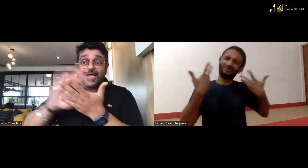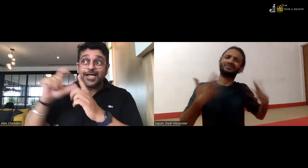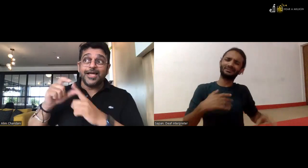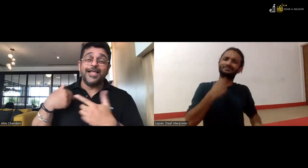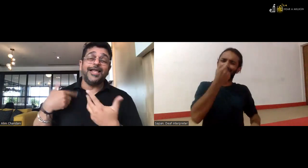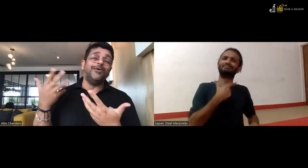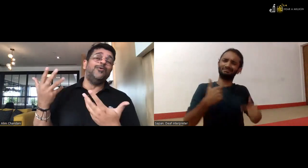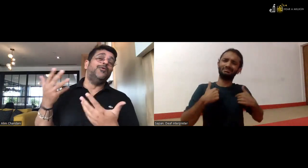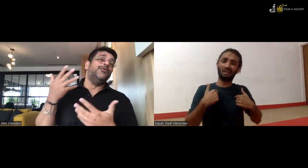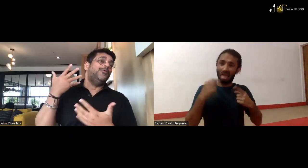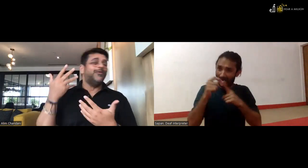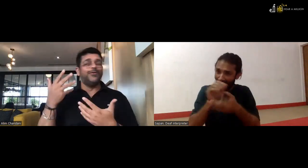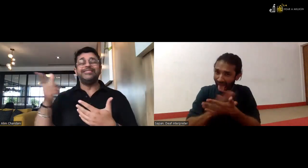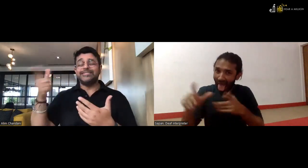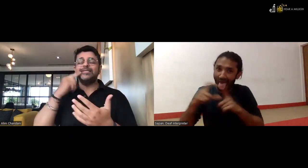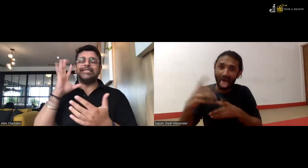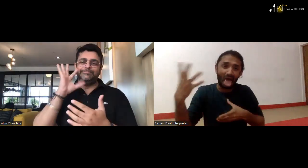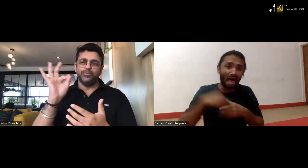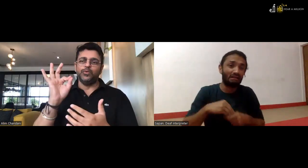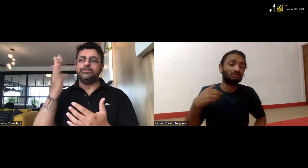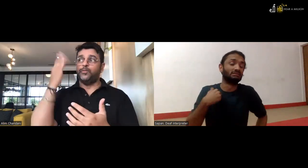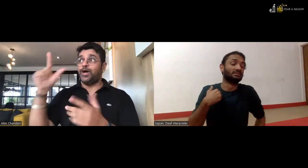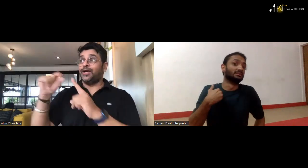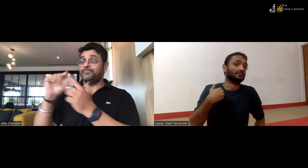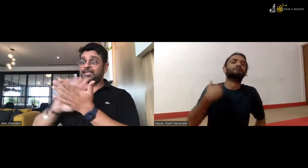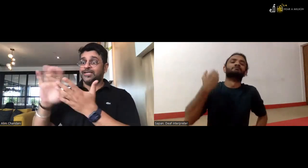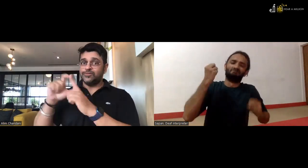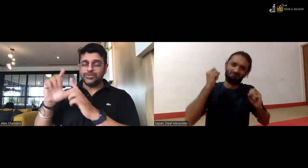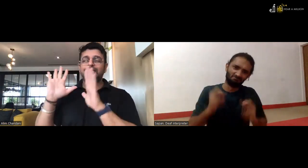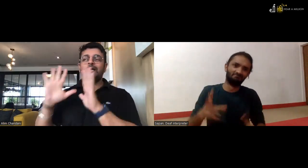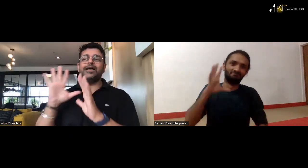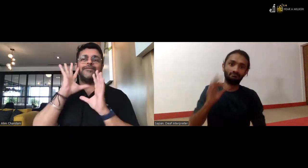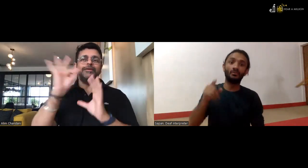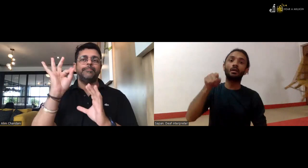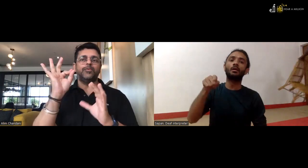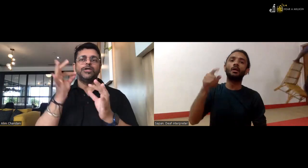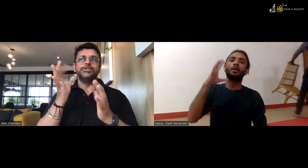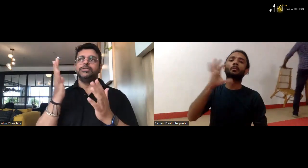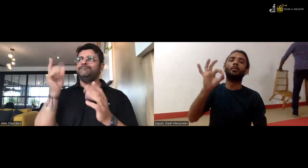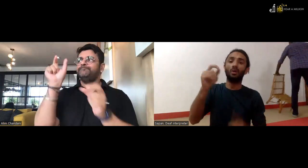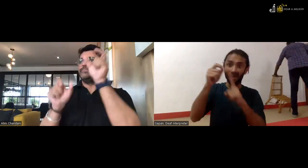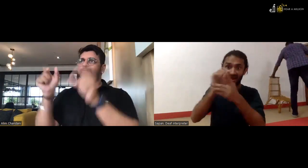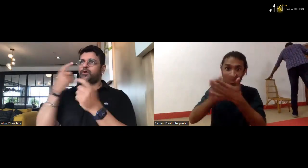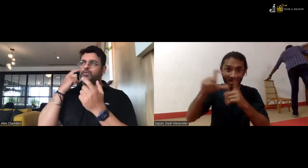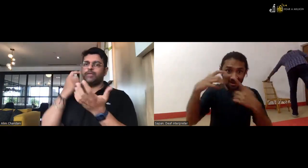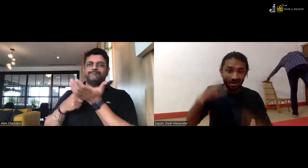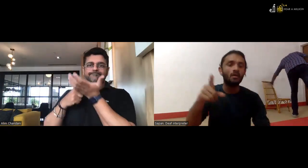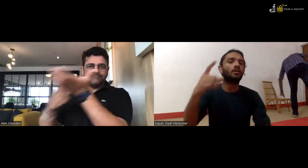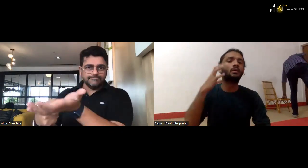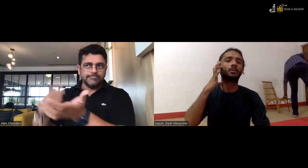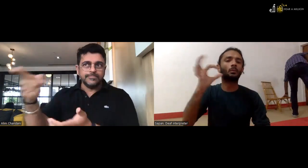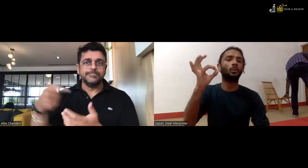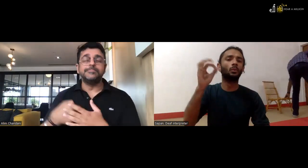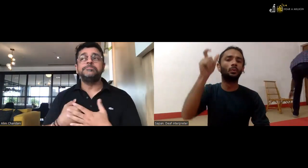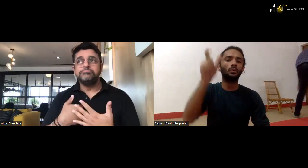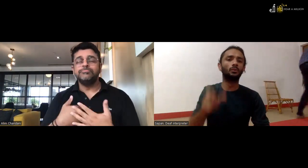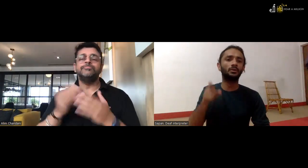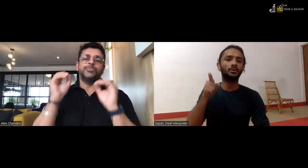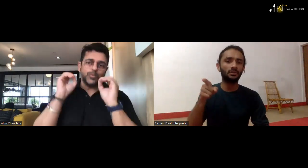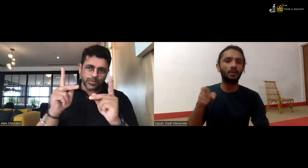and he told me that you have to do your PhD. It's important. Why? Once you've done the PhD, important